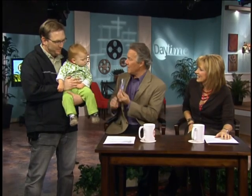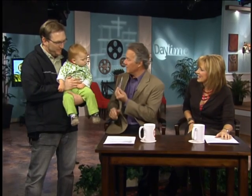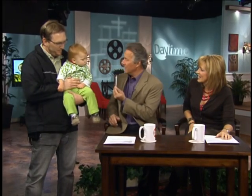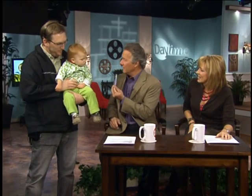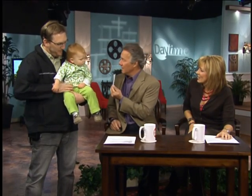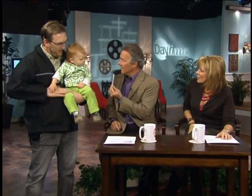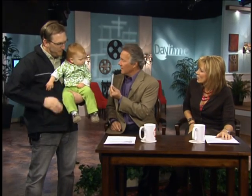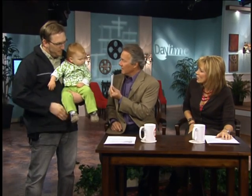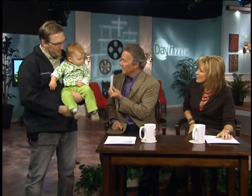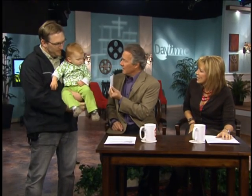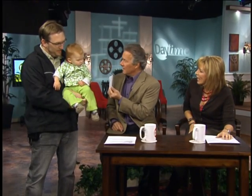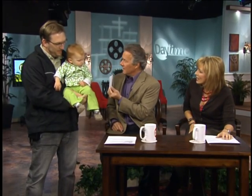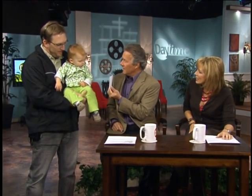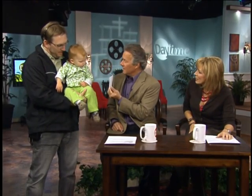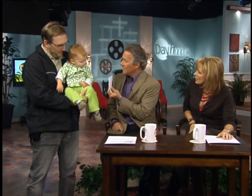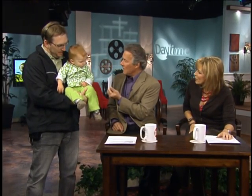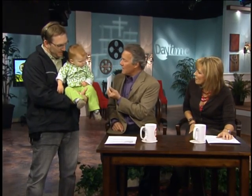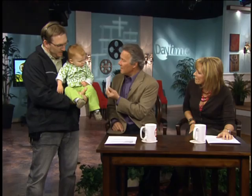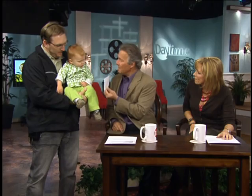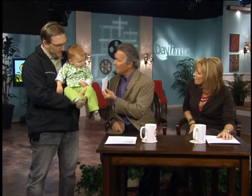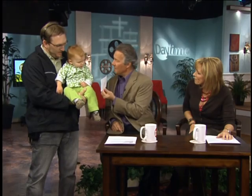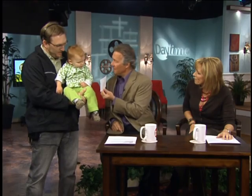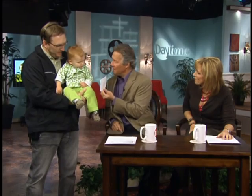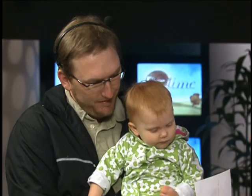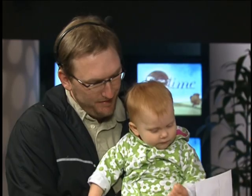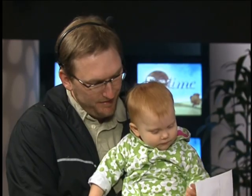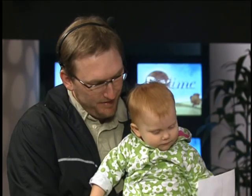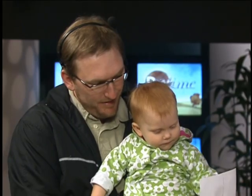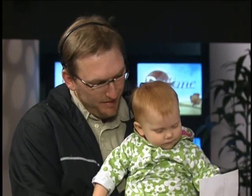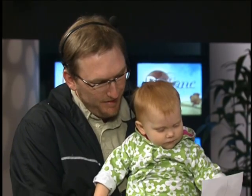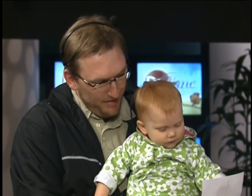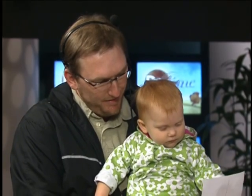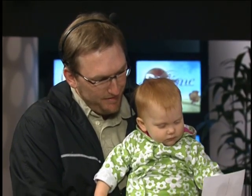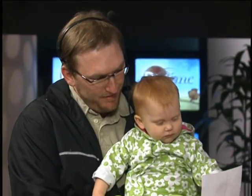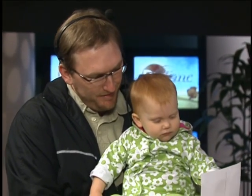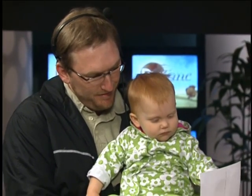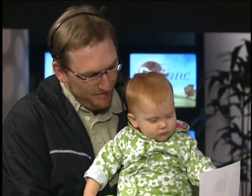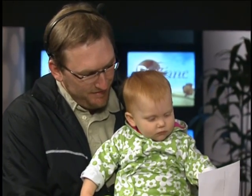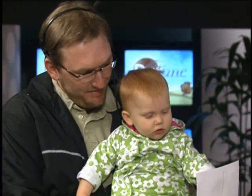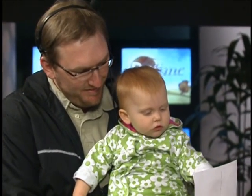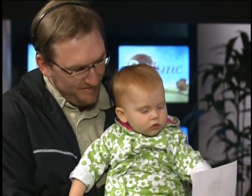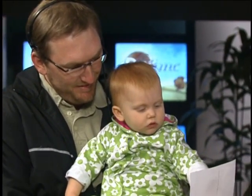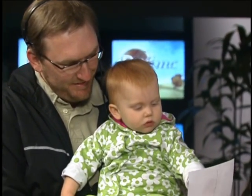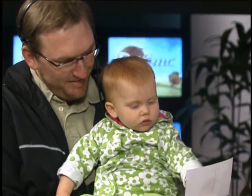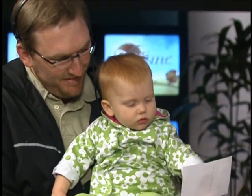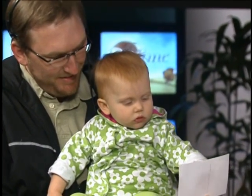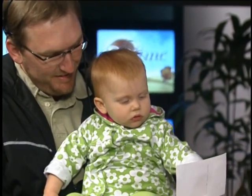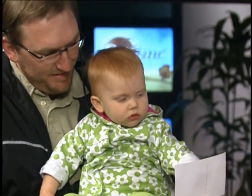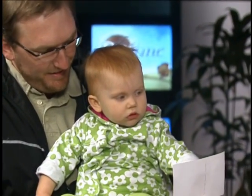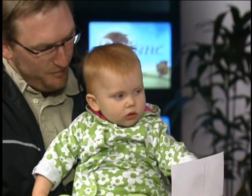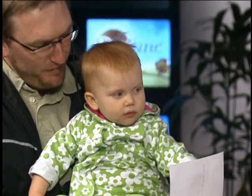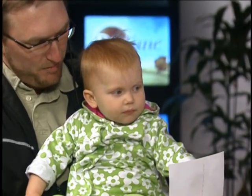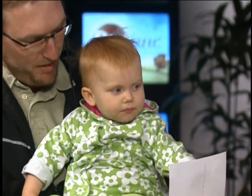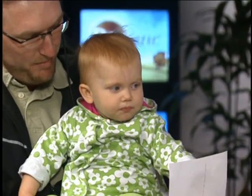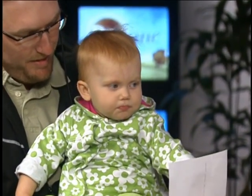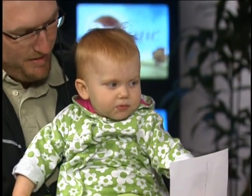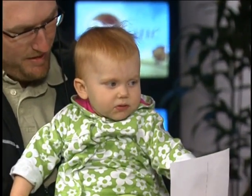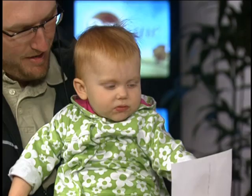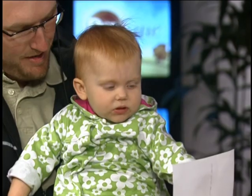that? What's that, baby? What's that? It's a what? Baby. Can you do the sign? Can you sign baby? baby? Can you sign baby? What's the sign?